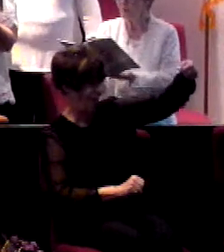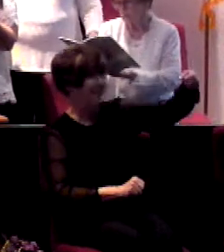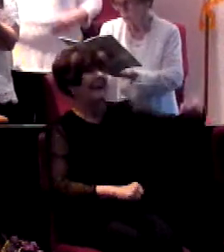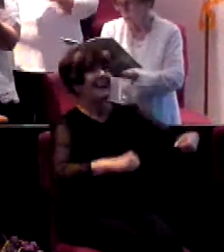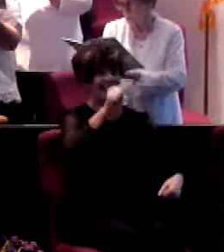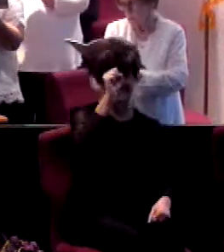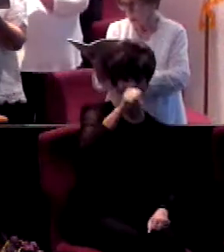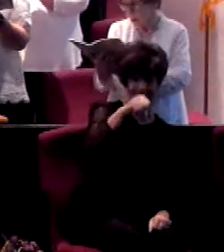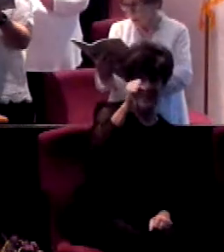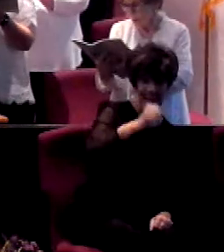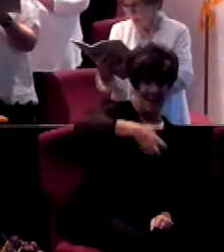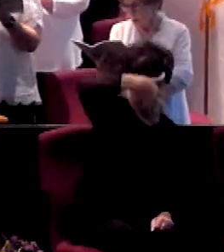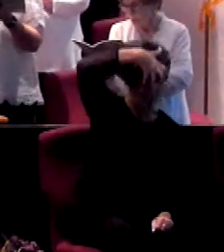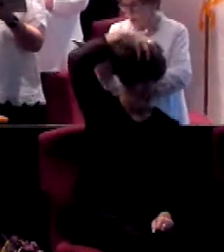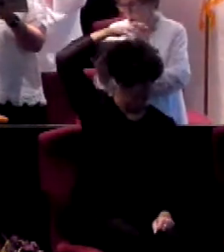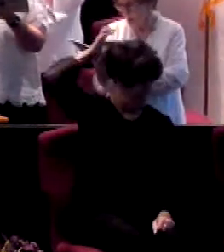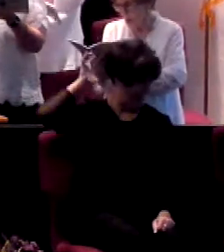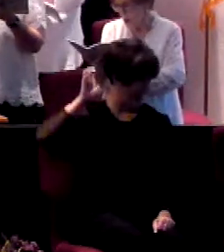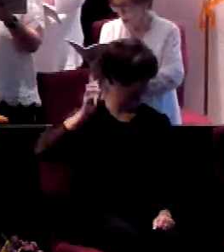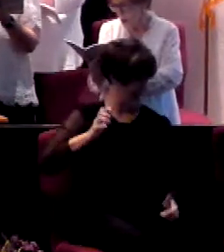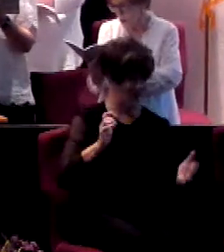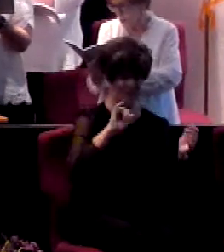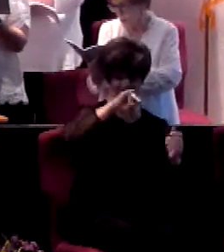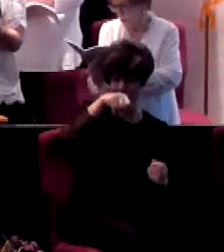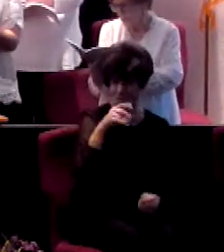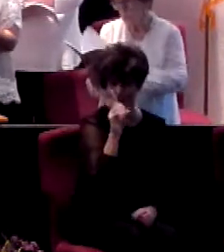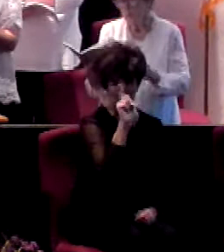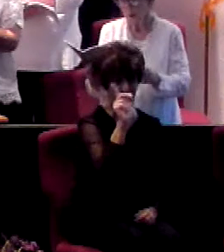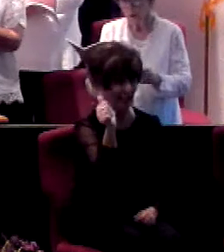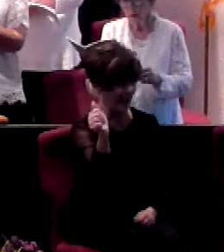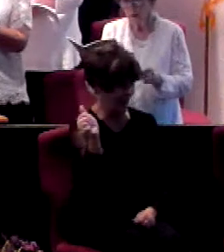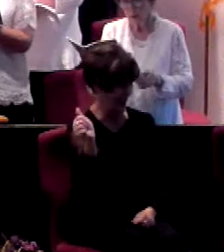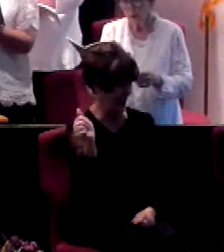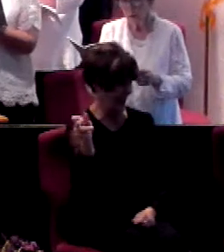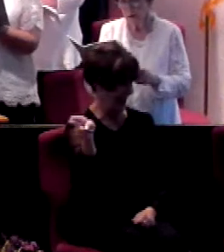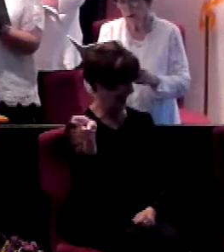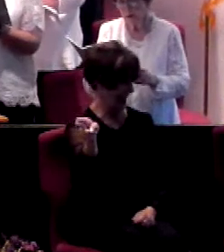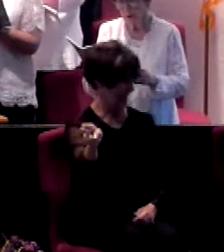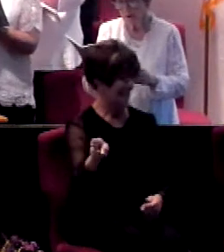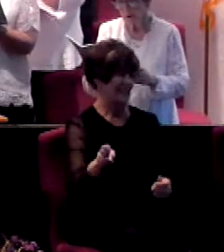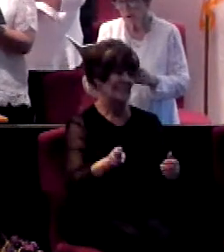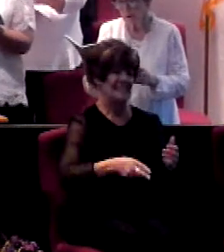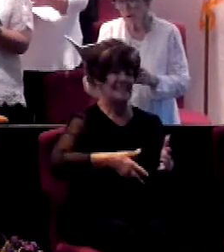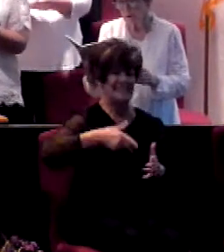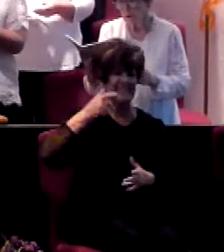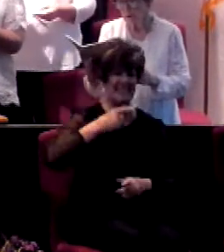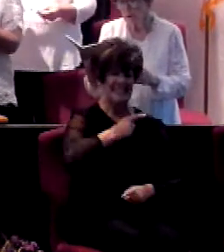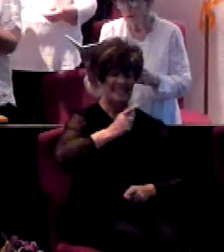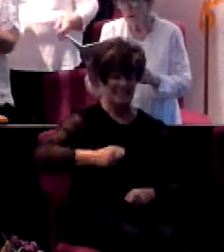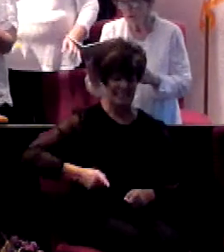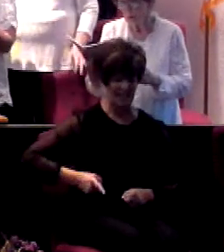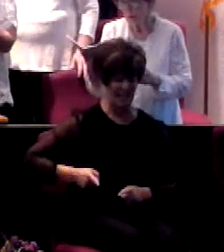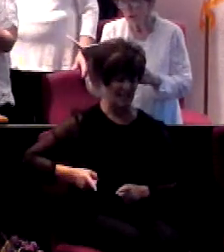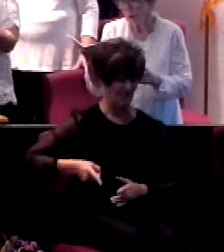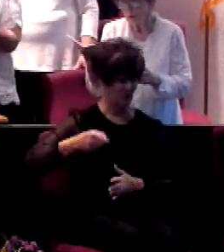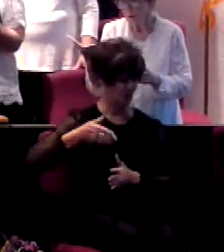Judah, who conquered the grave, he is David's root and the Lamb who